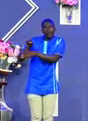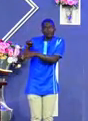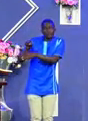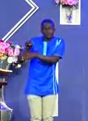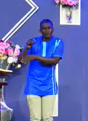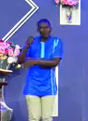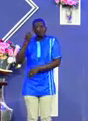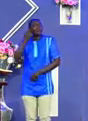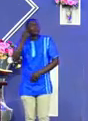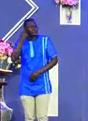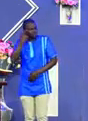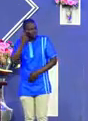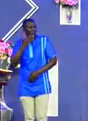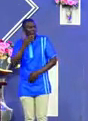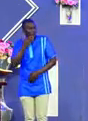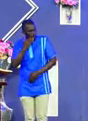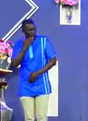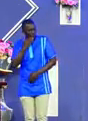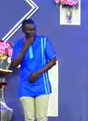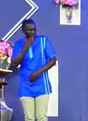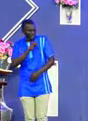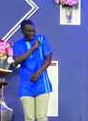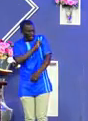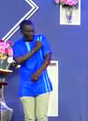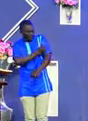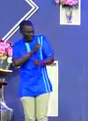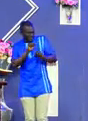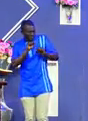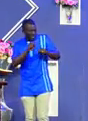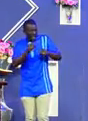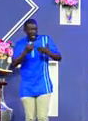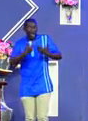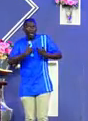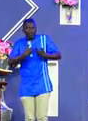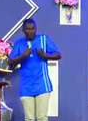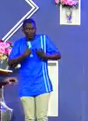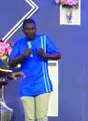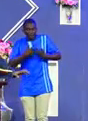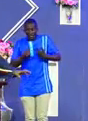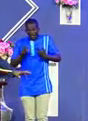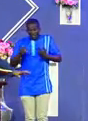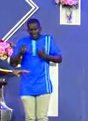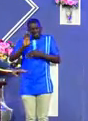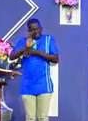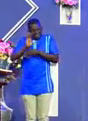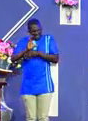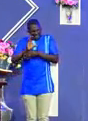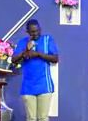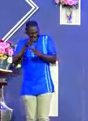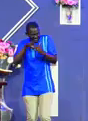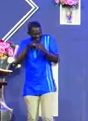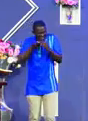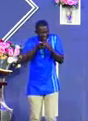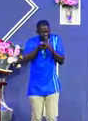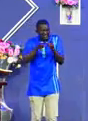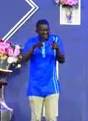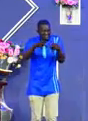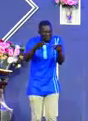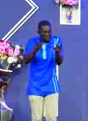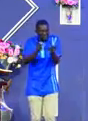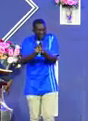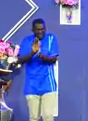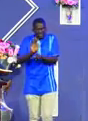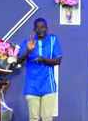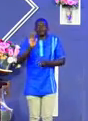Neetegeera obusobozi bw'erina. Got to know the potential it had. Ekkanisa neegenda mu kifo kyayo. So the church went to